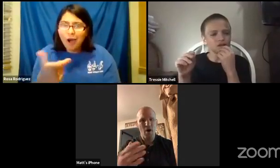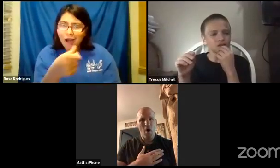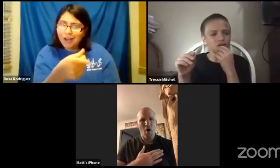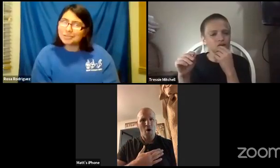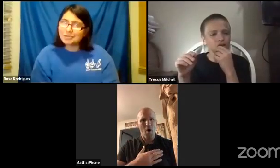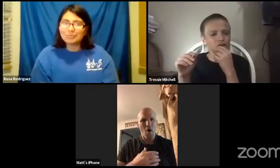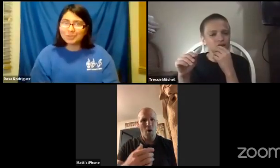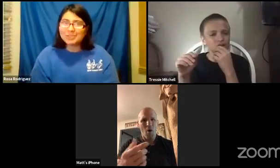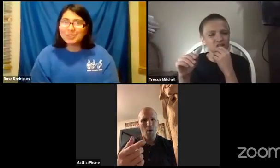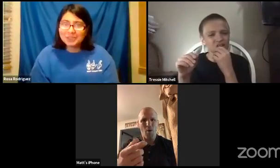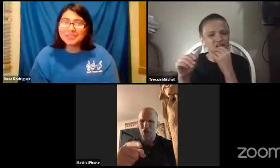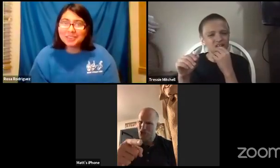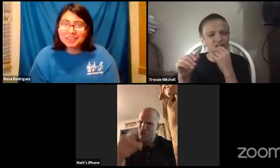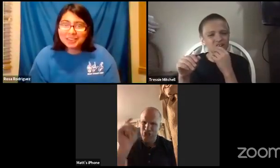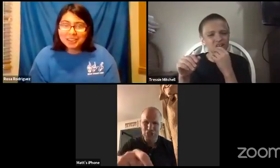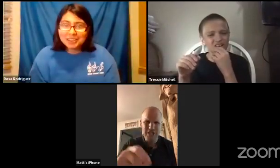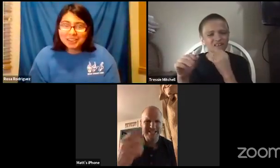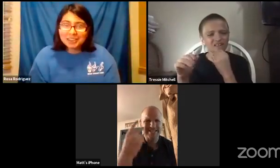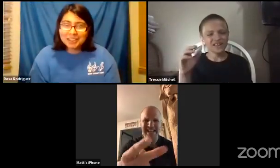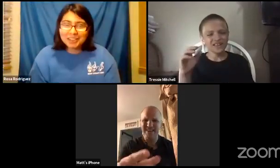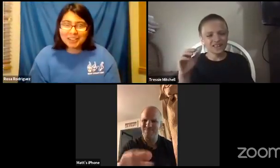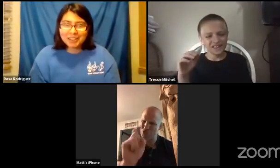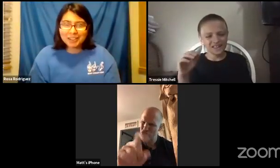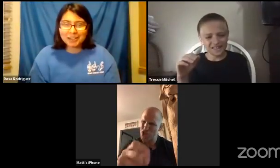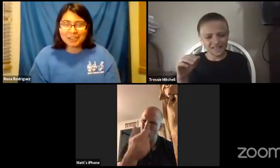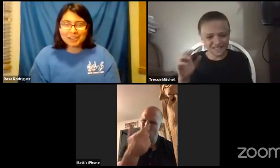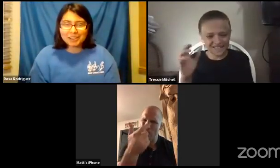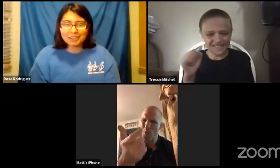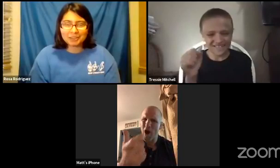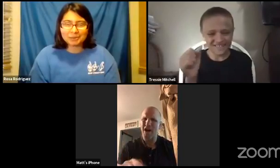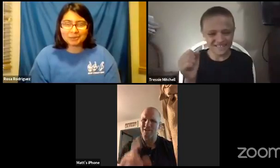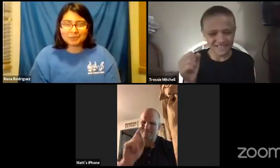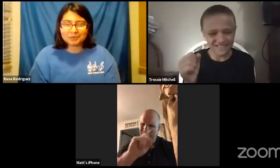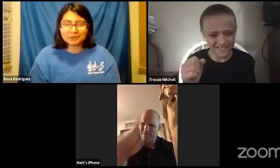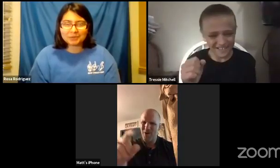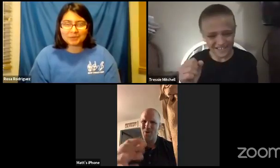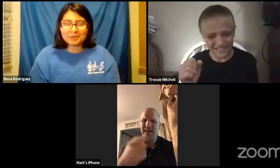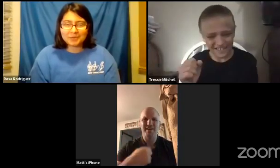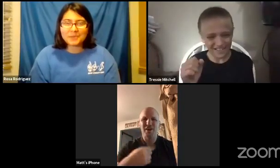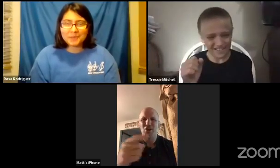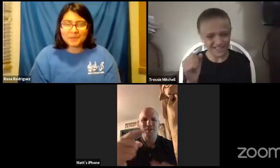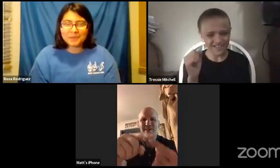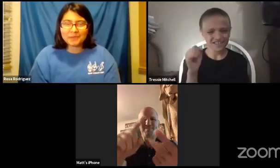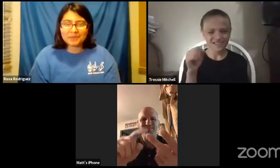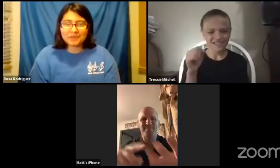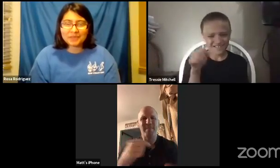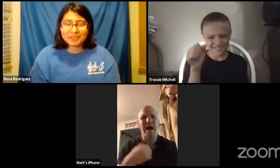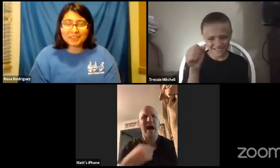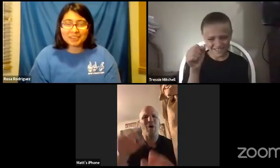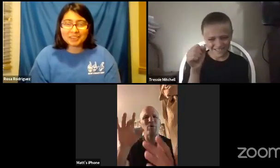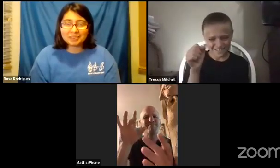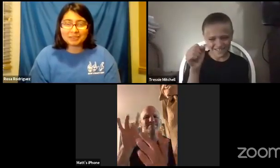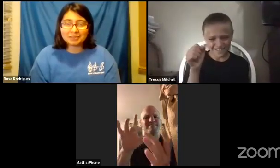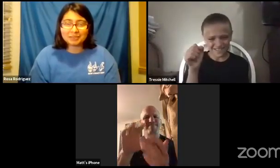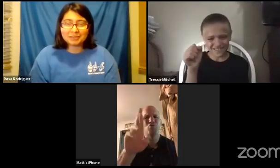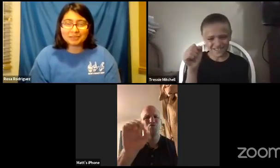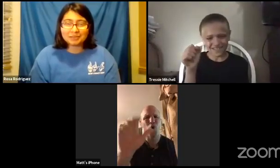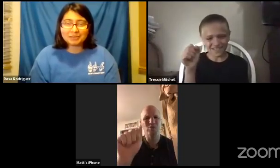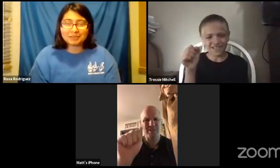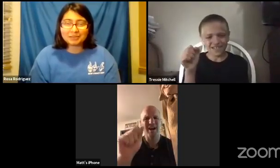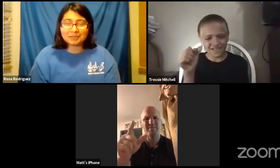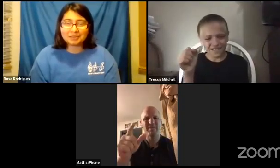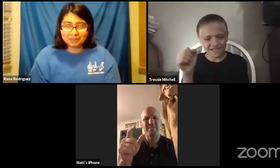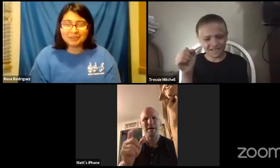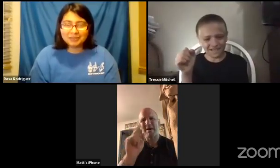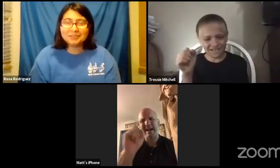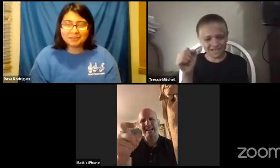yet either. Neither one of you have seen it? Oh, you need to see that movie. You should watch it. You